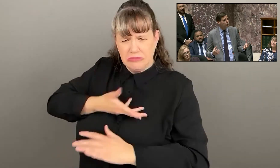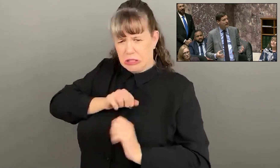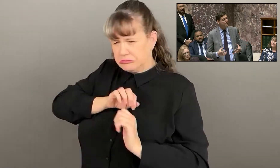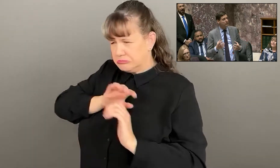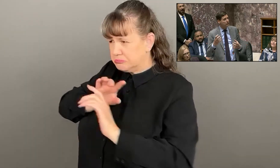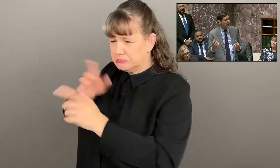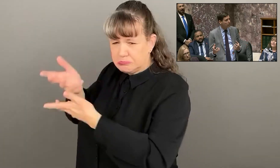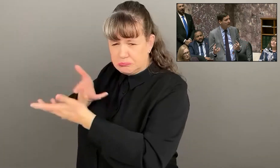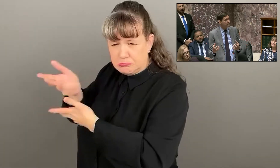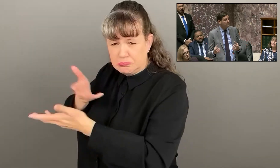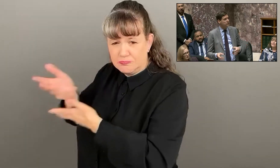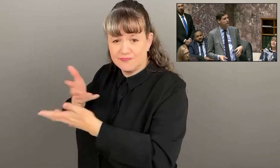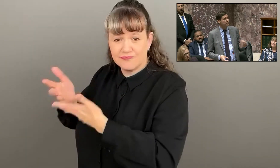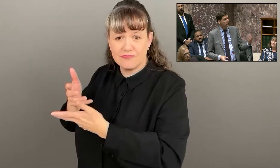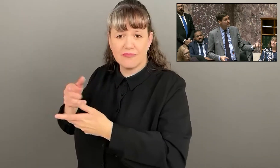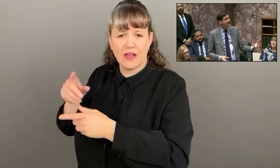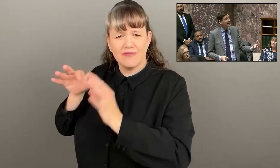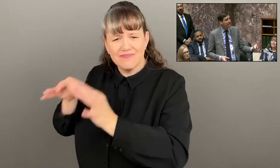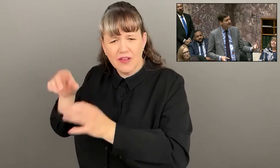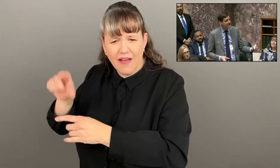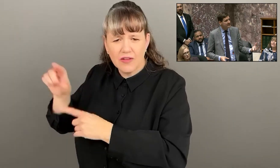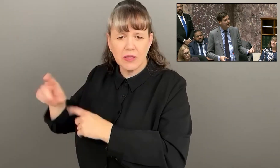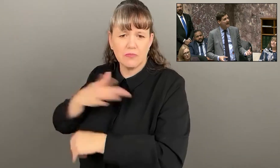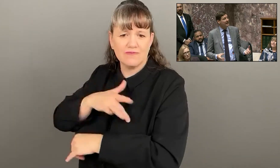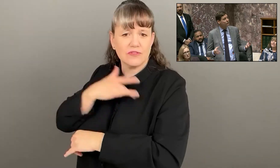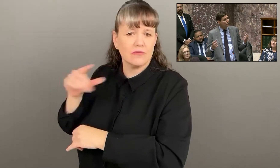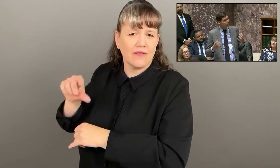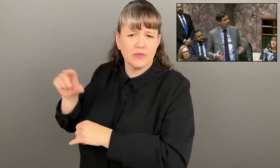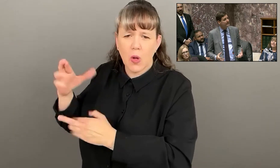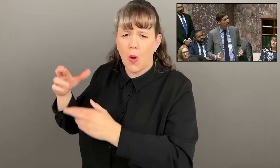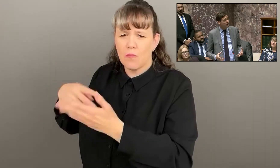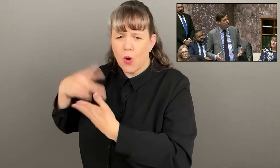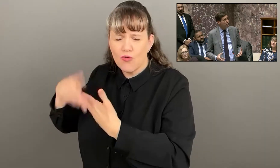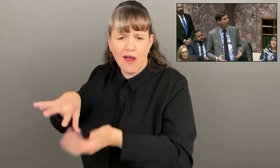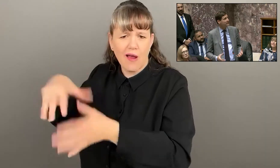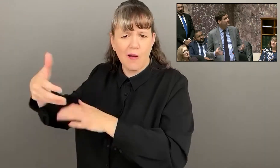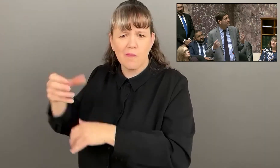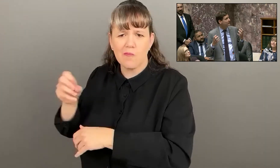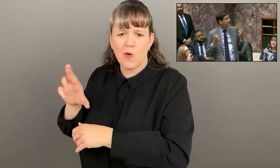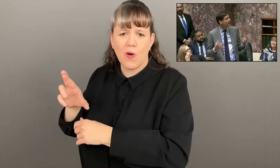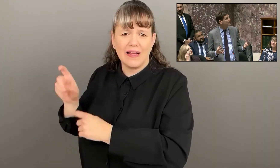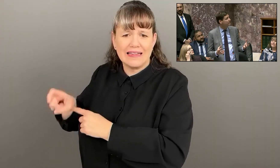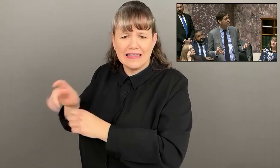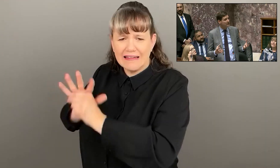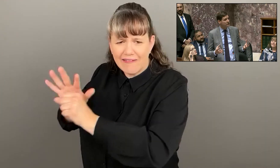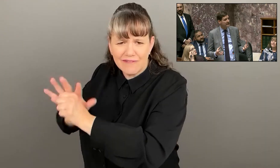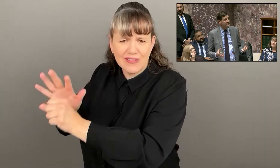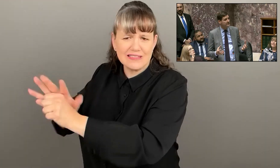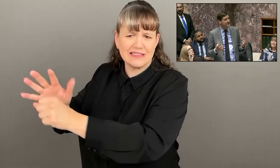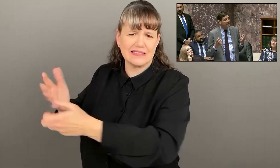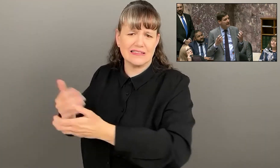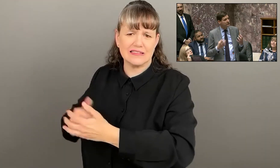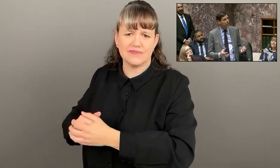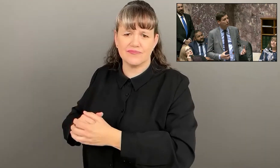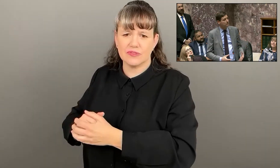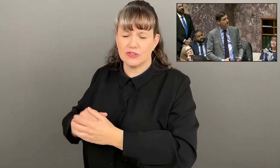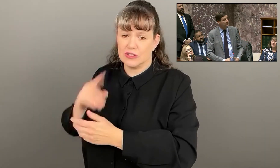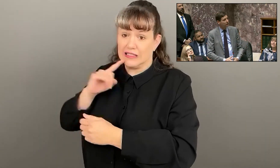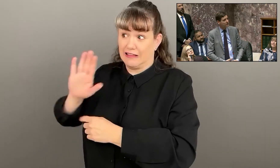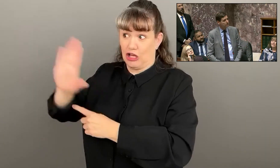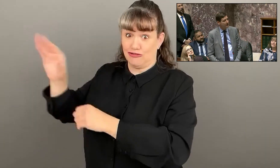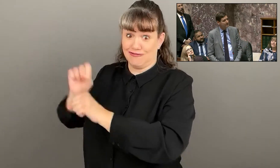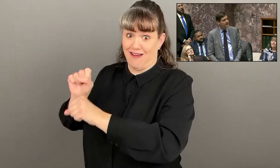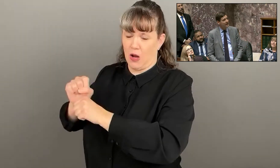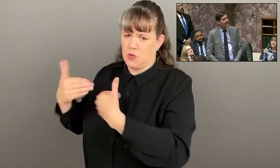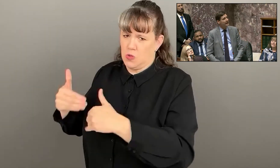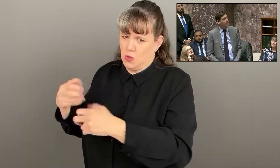in a program, or they're not aware of an opportunity, or they need advocacy. And so it's a really hard job. They take a lot of challenging cases and support people